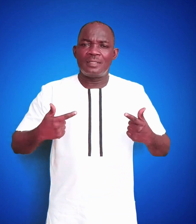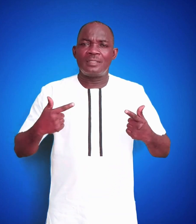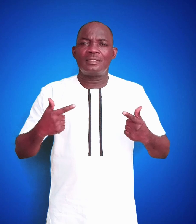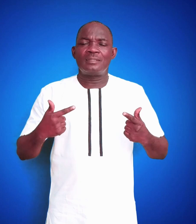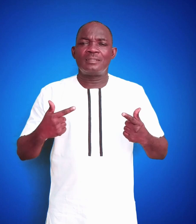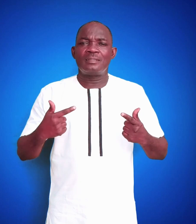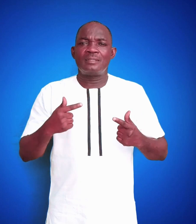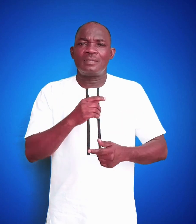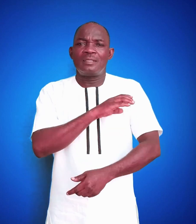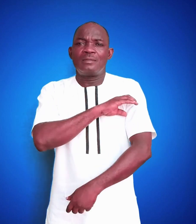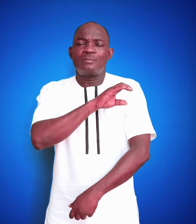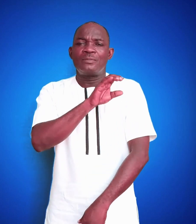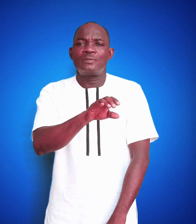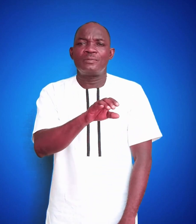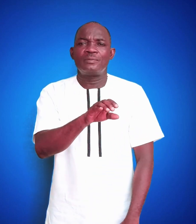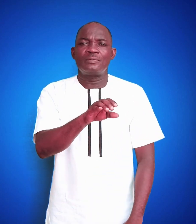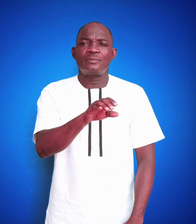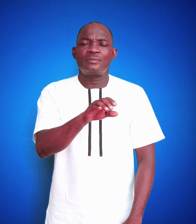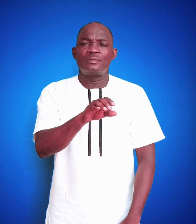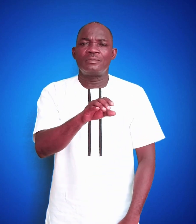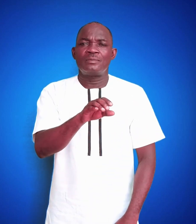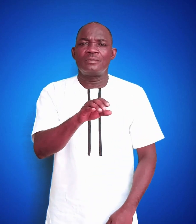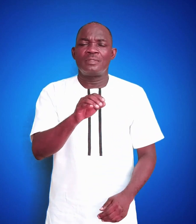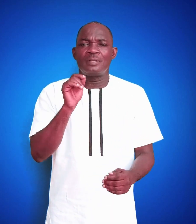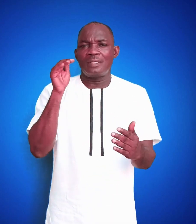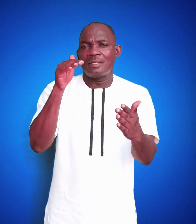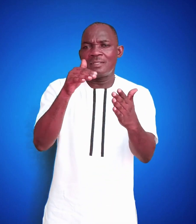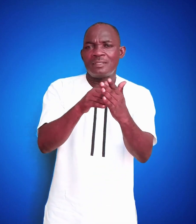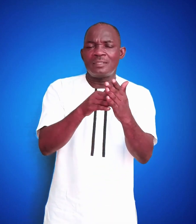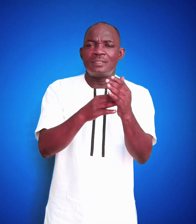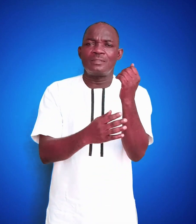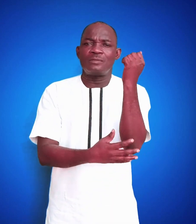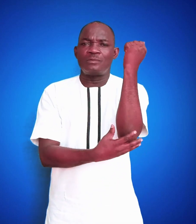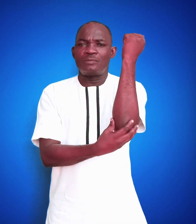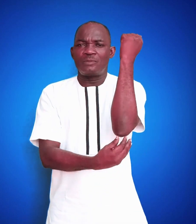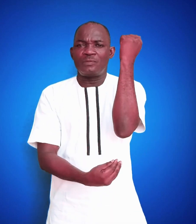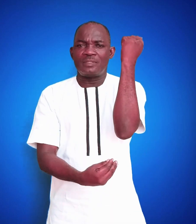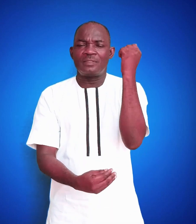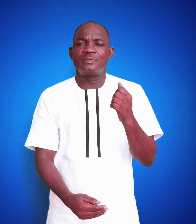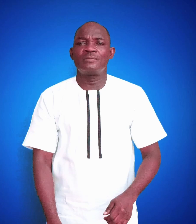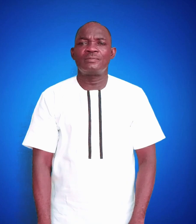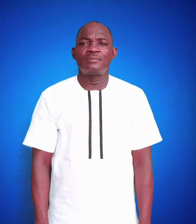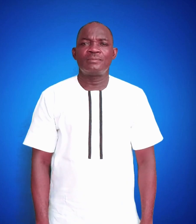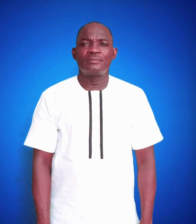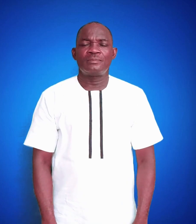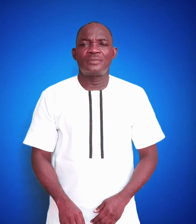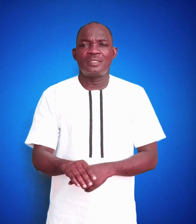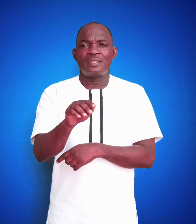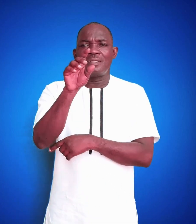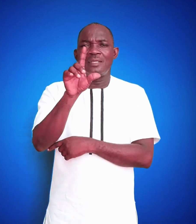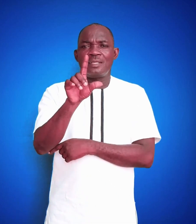Livelihood Empowerment Against Poverty;